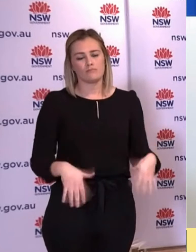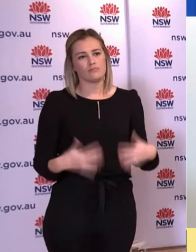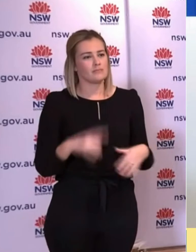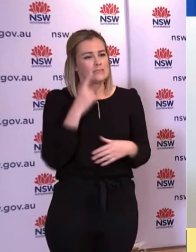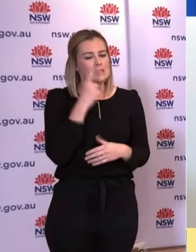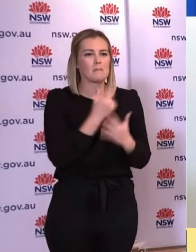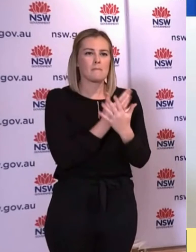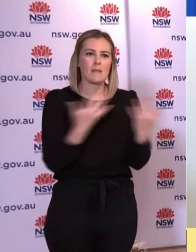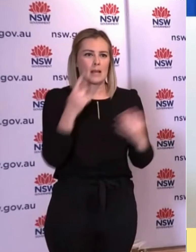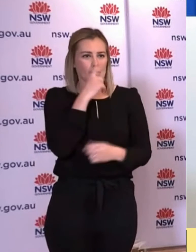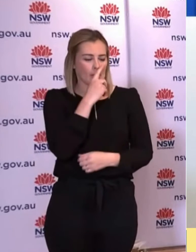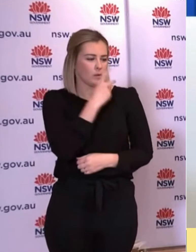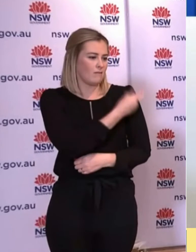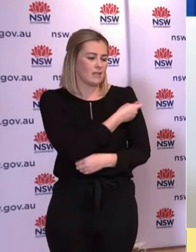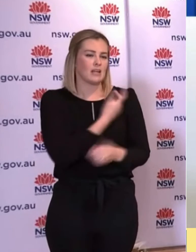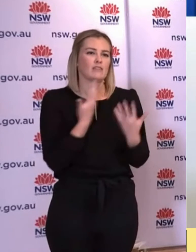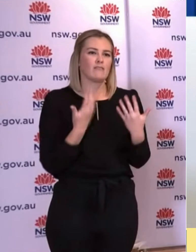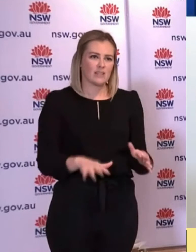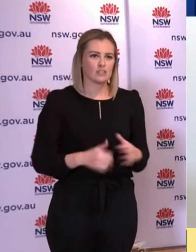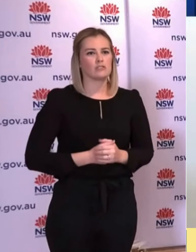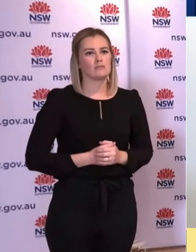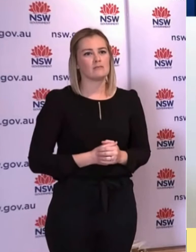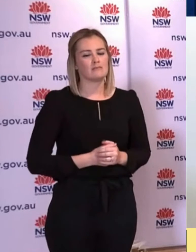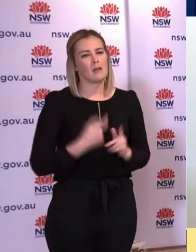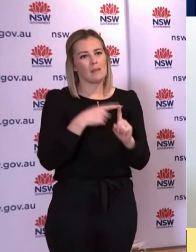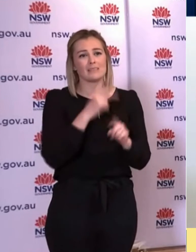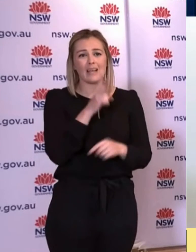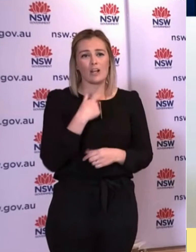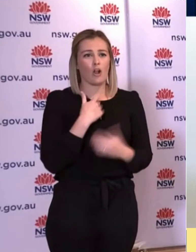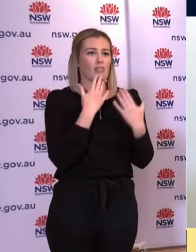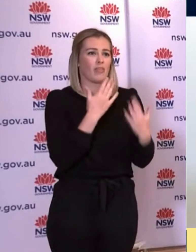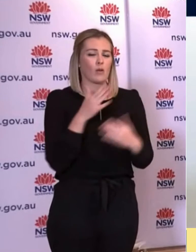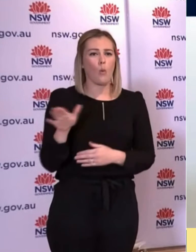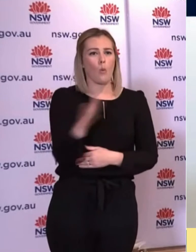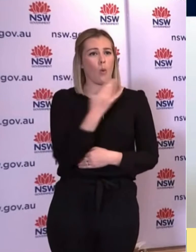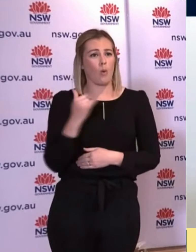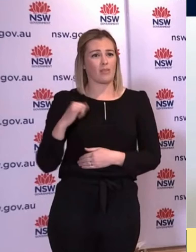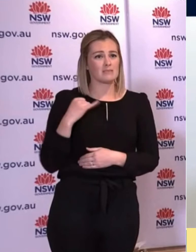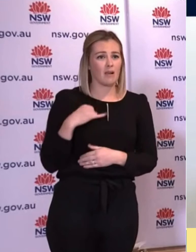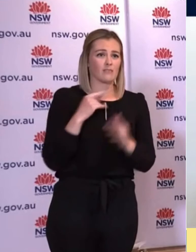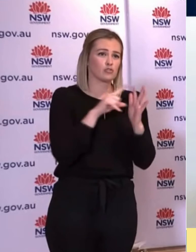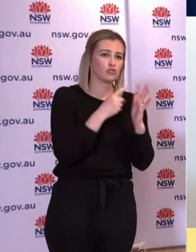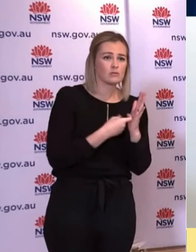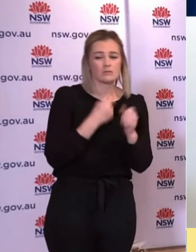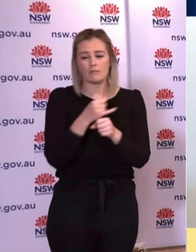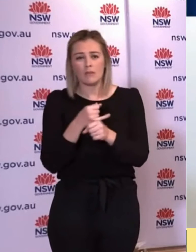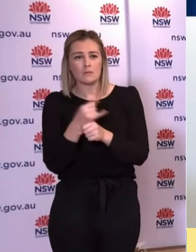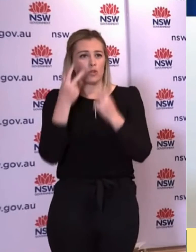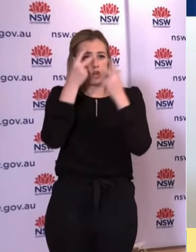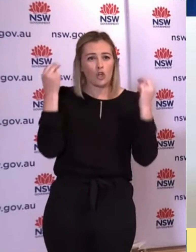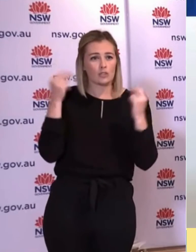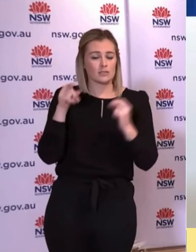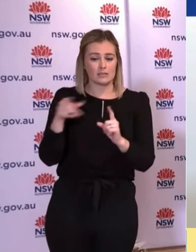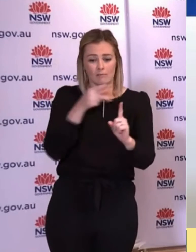big thank you to the community again and all the staff who are contributing to that effort. So that's really our absolute